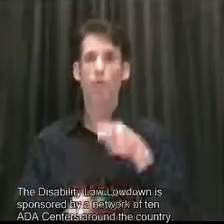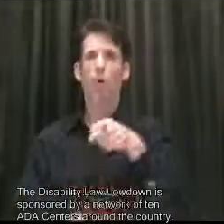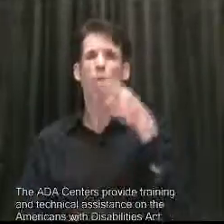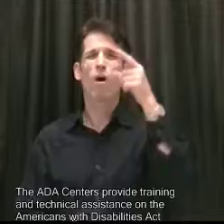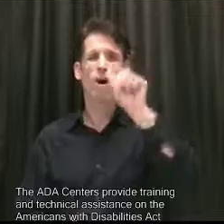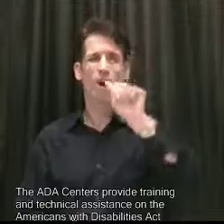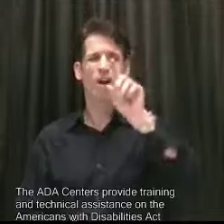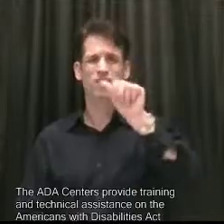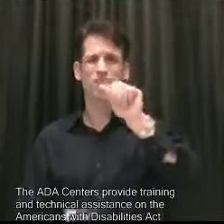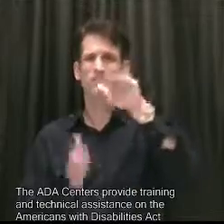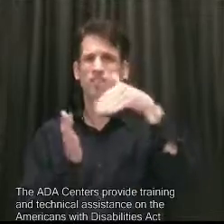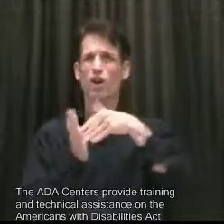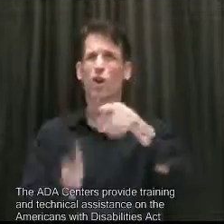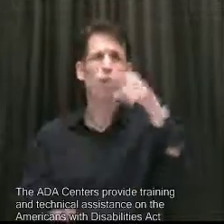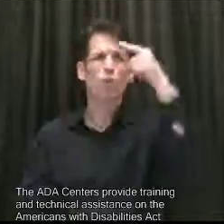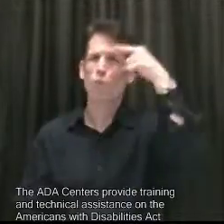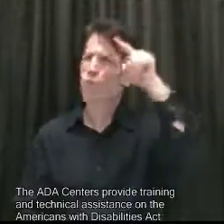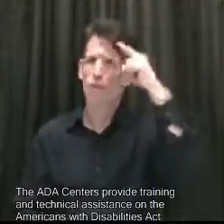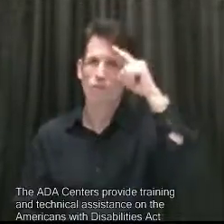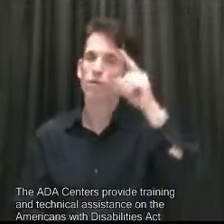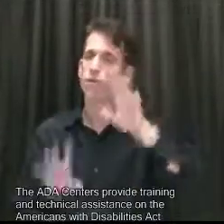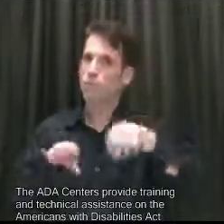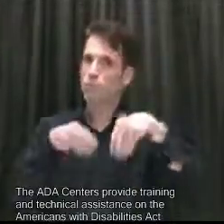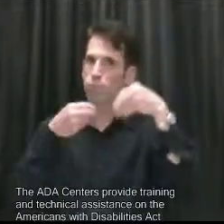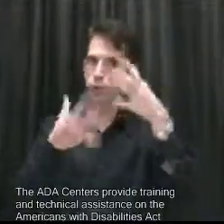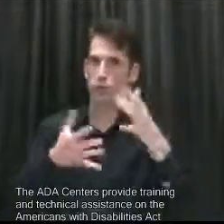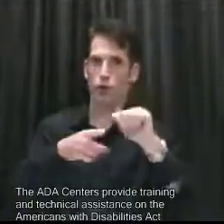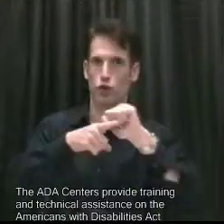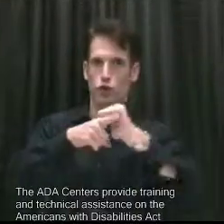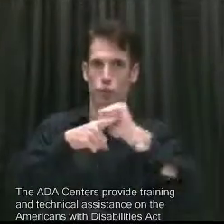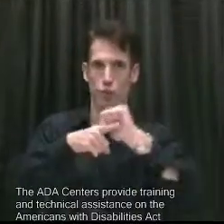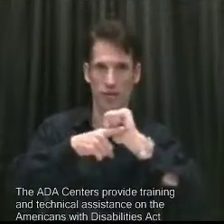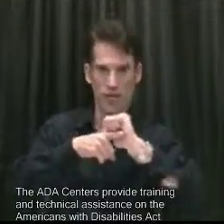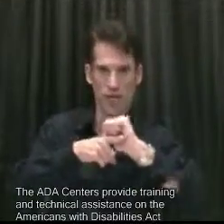The ADA centers provide training and technical assistance on the